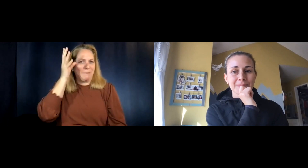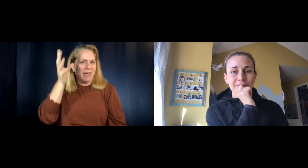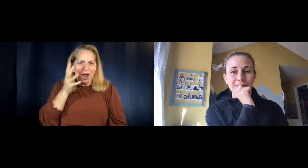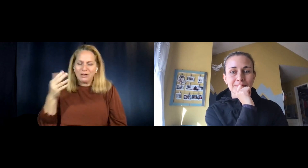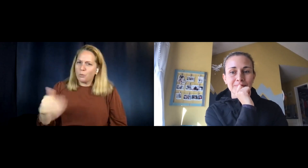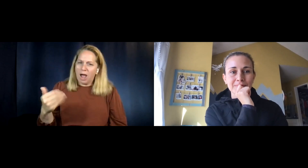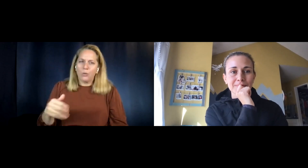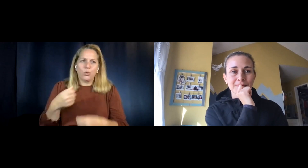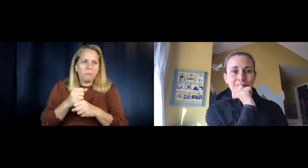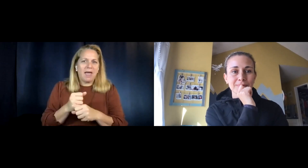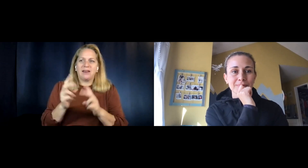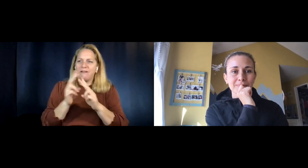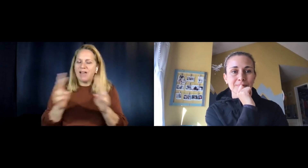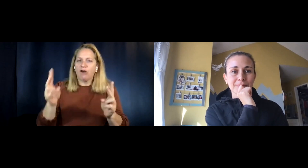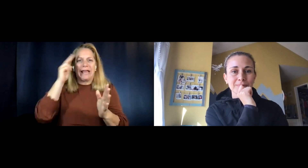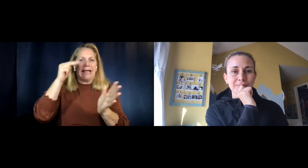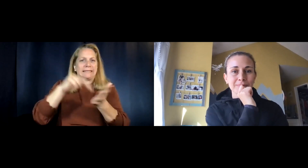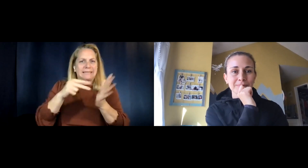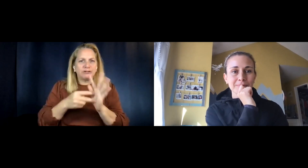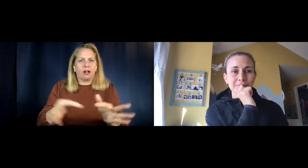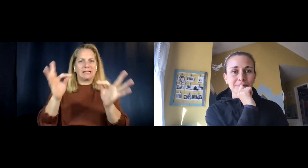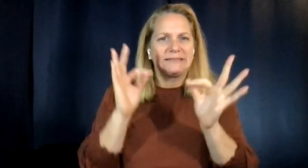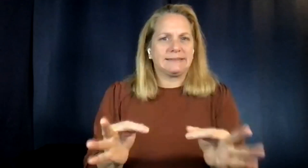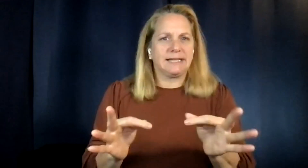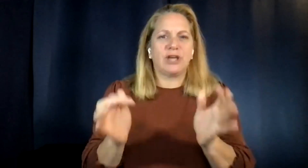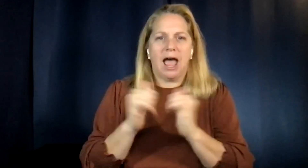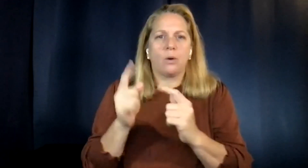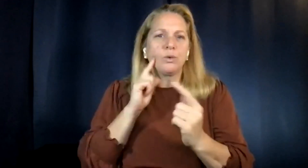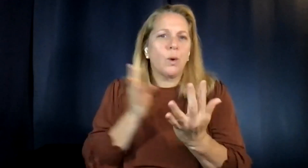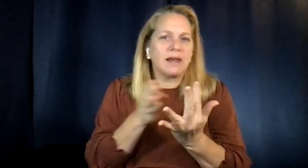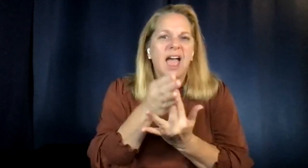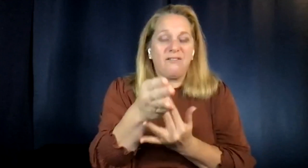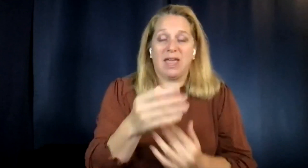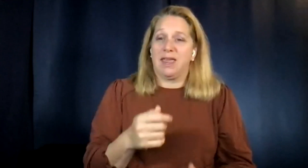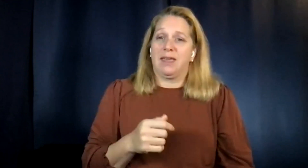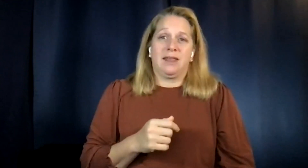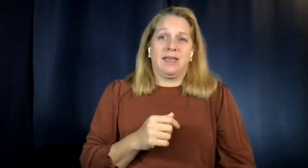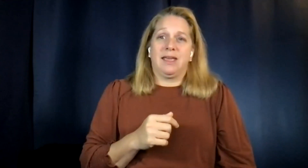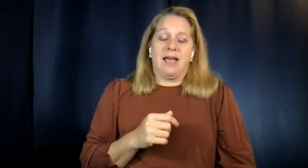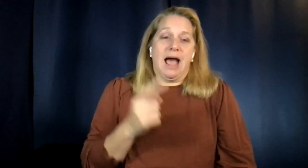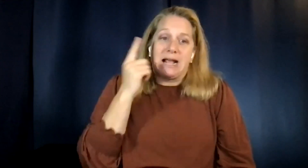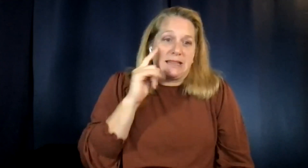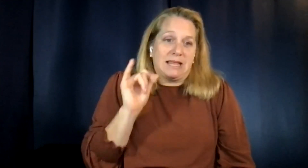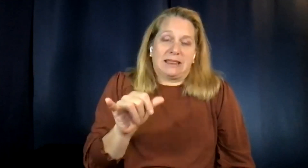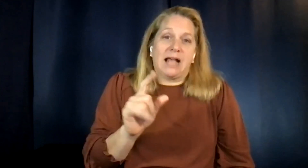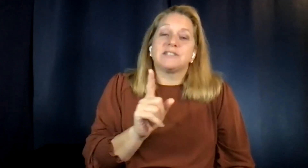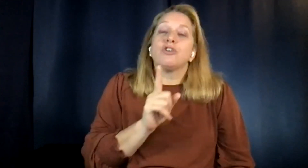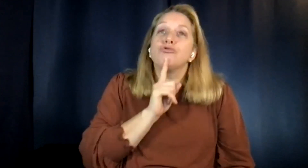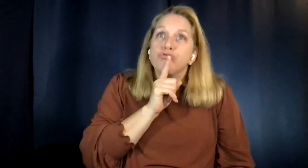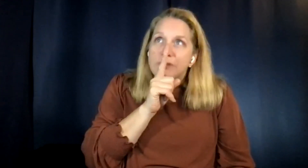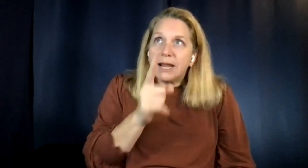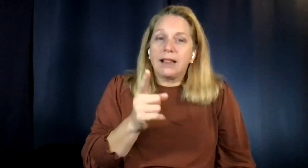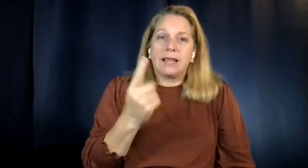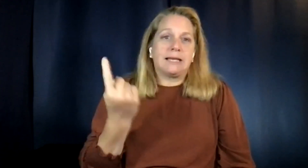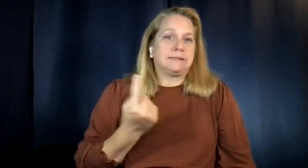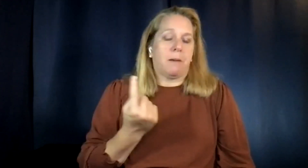such intentional decisions about, you know, how to navigate this, which is really, really something